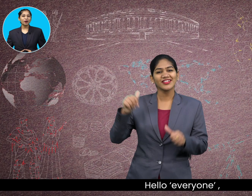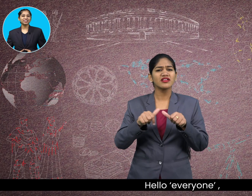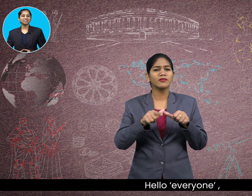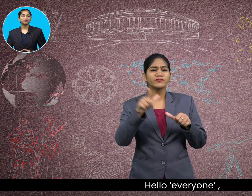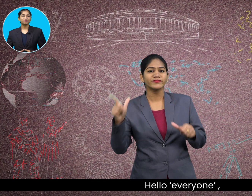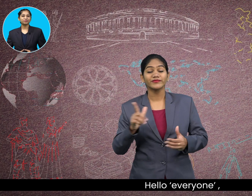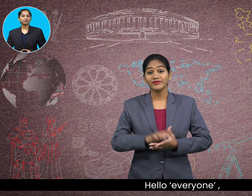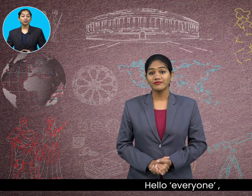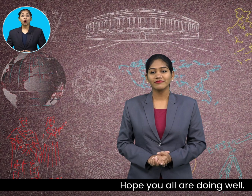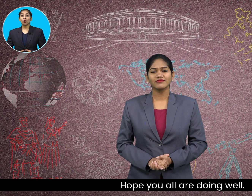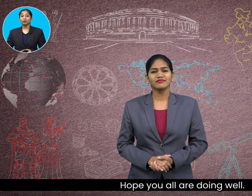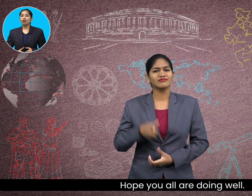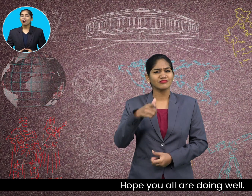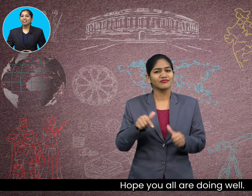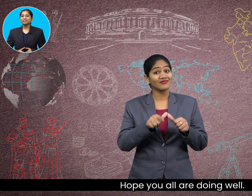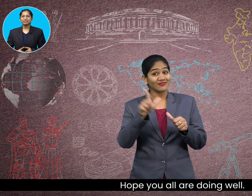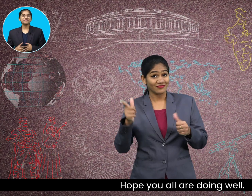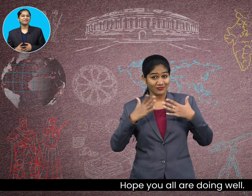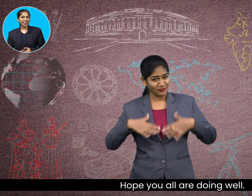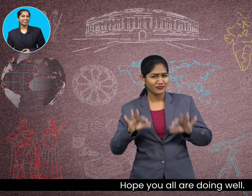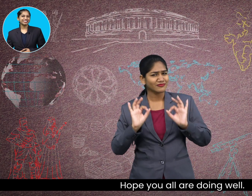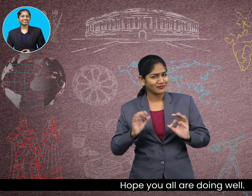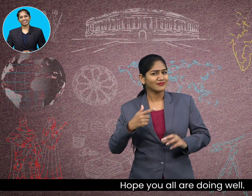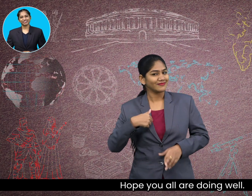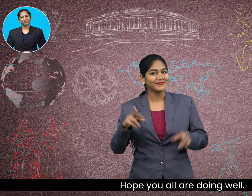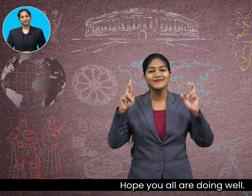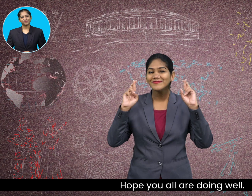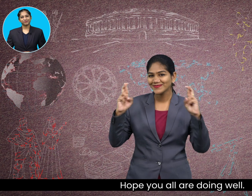Hello everyone, hope you all are doing well.